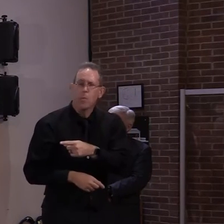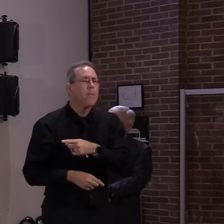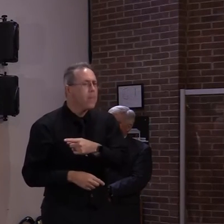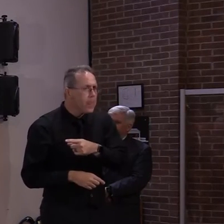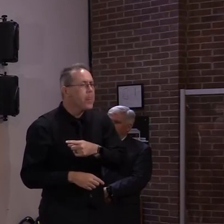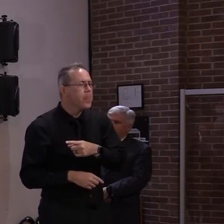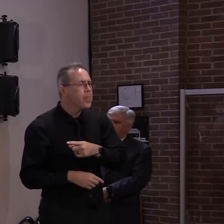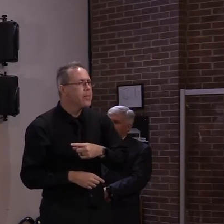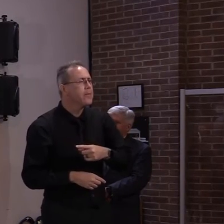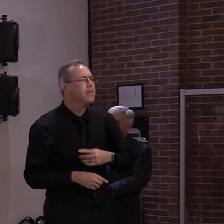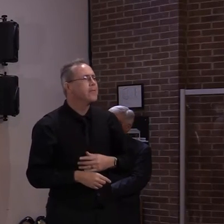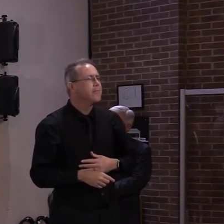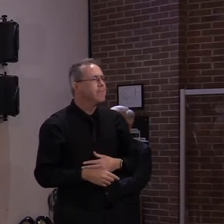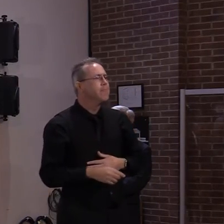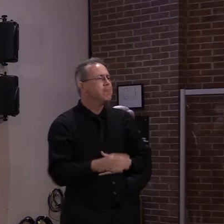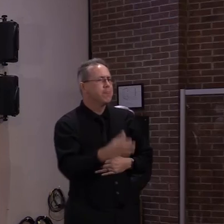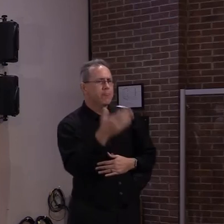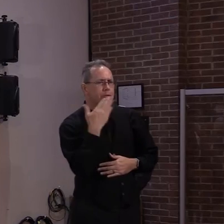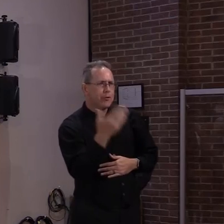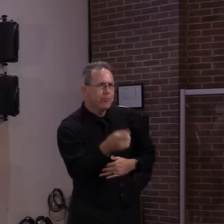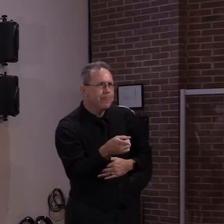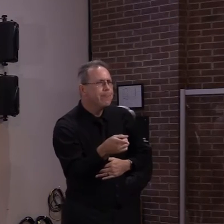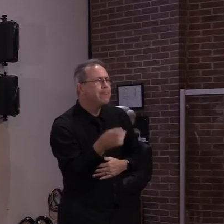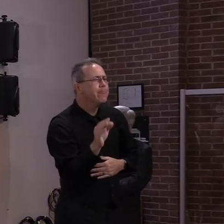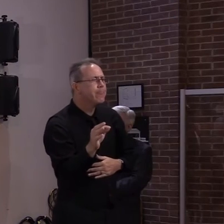because we felt that there would be some